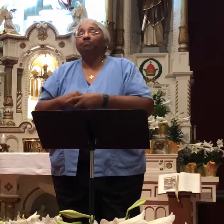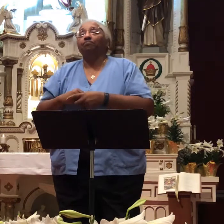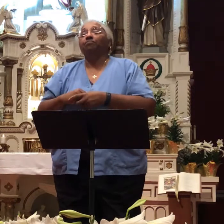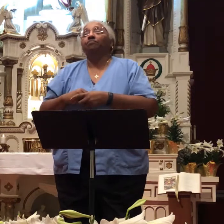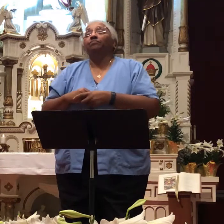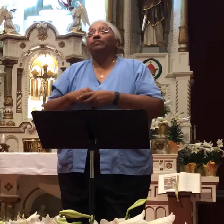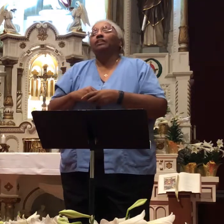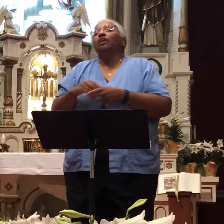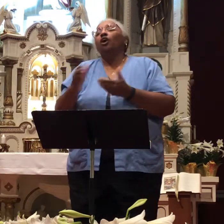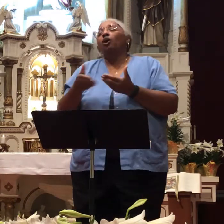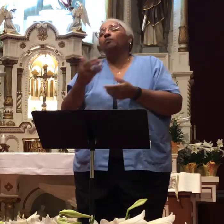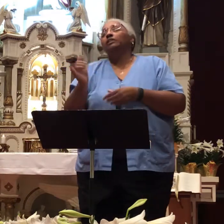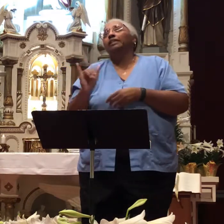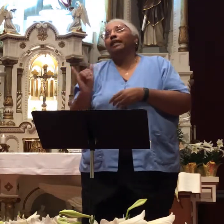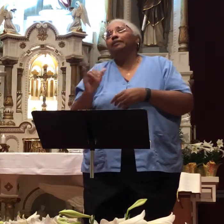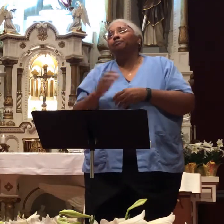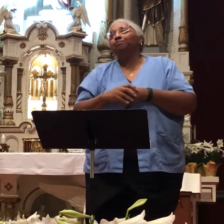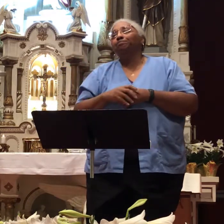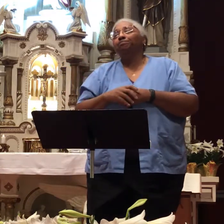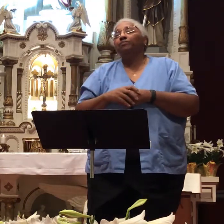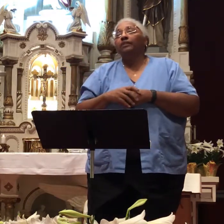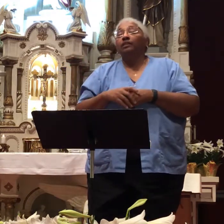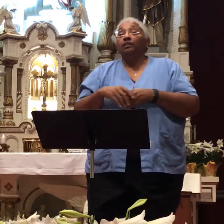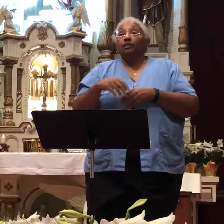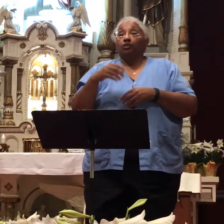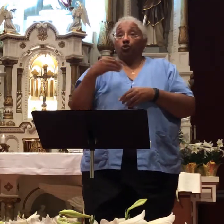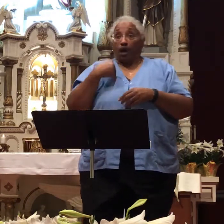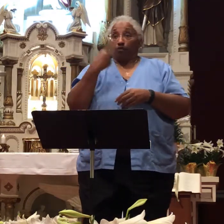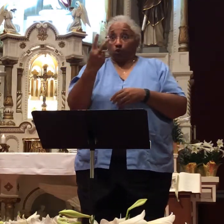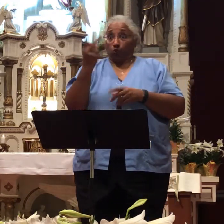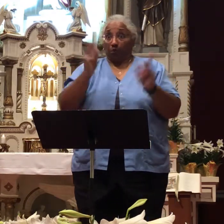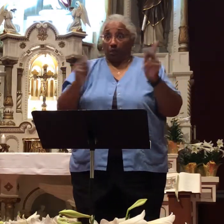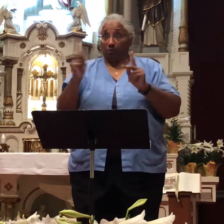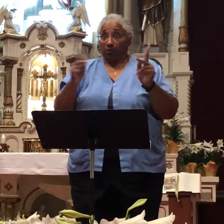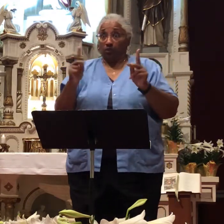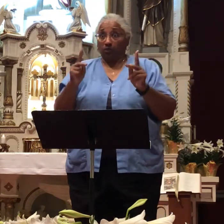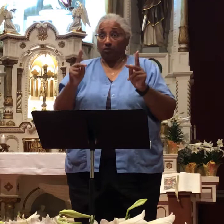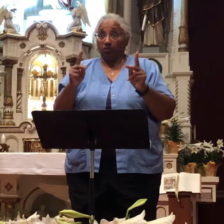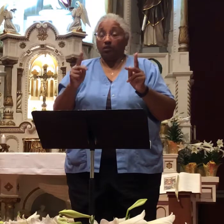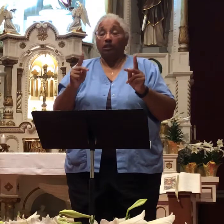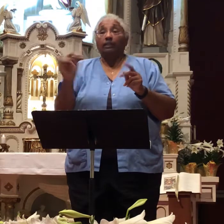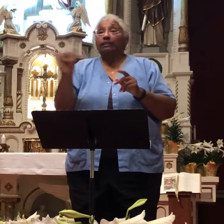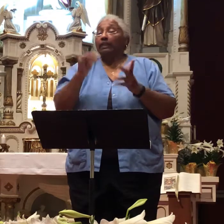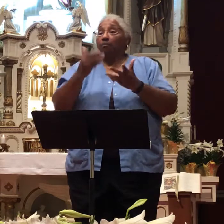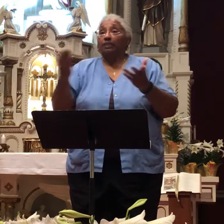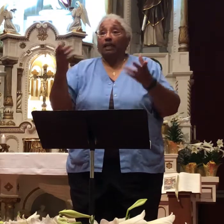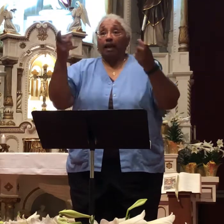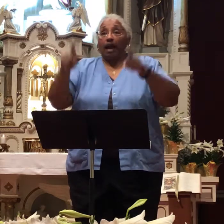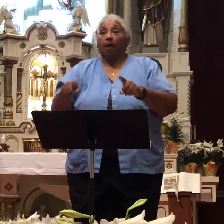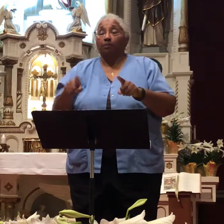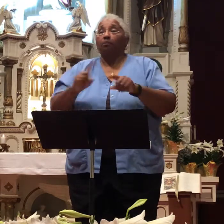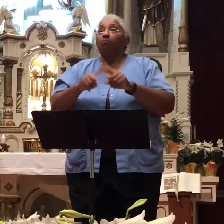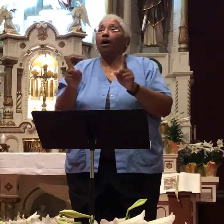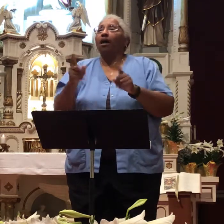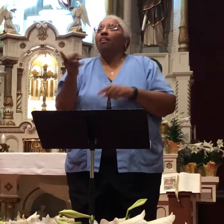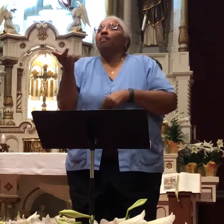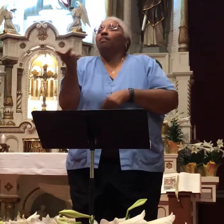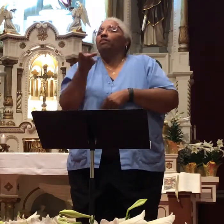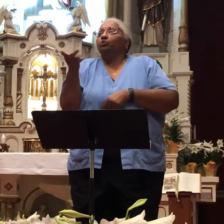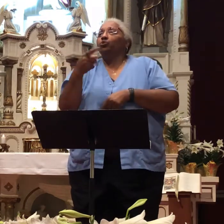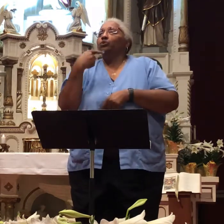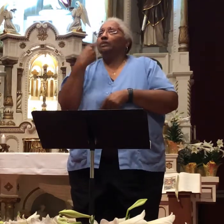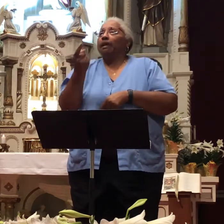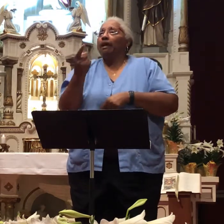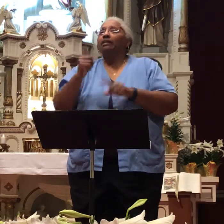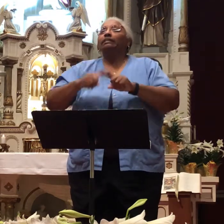you know, not two people see the same thing and they tell the same story. You always are going to have a way of looking at it. You're